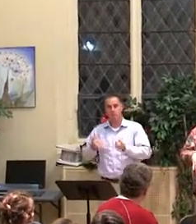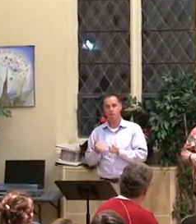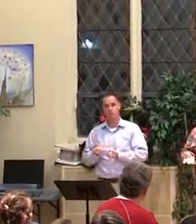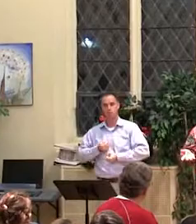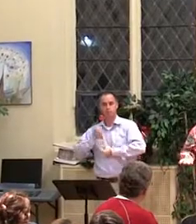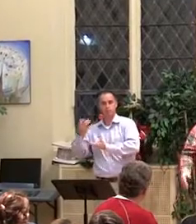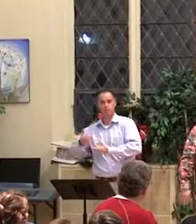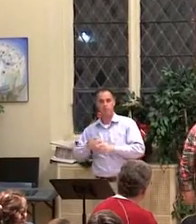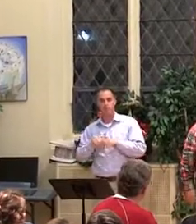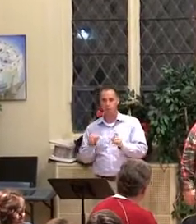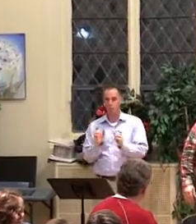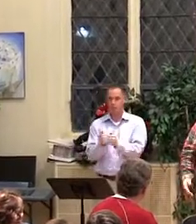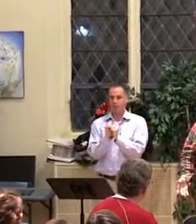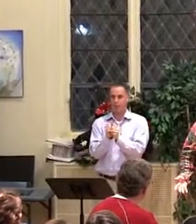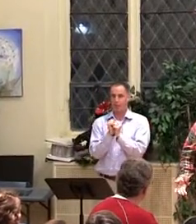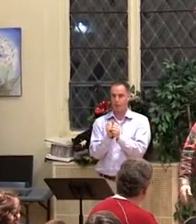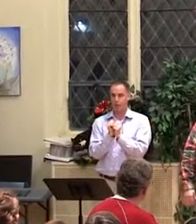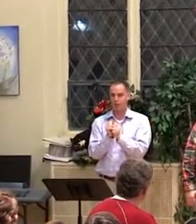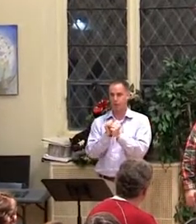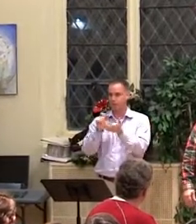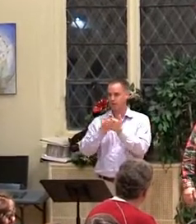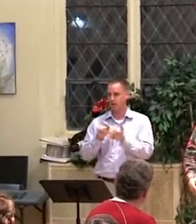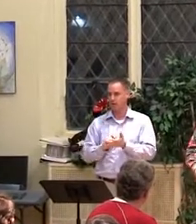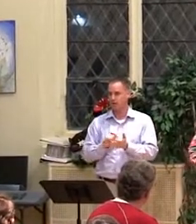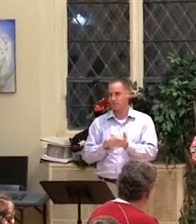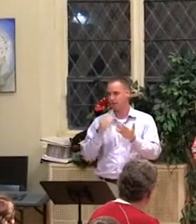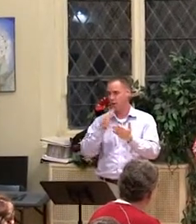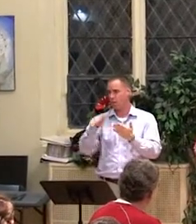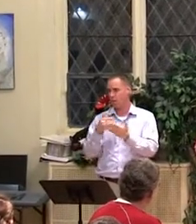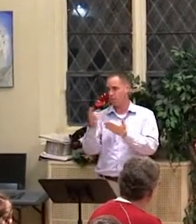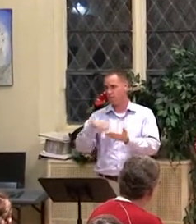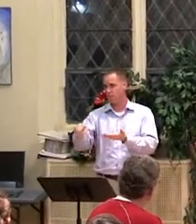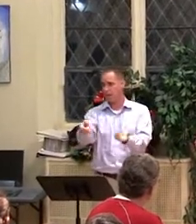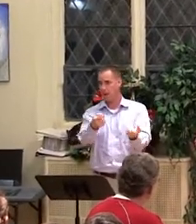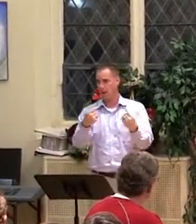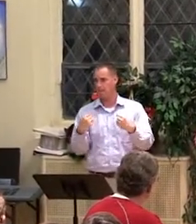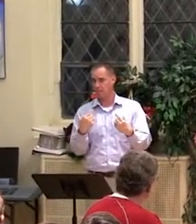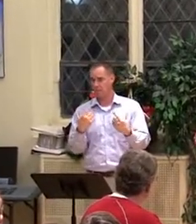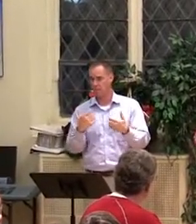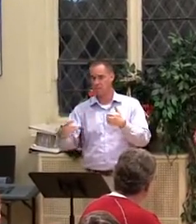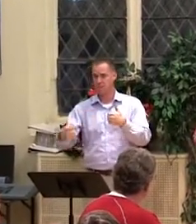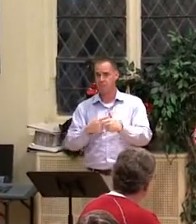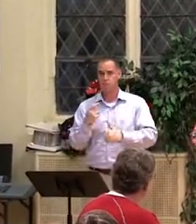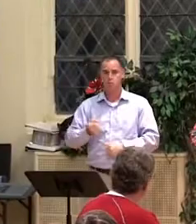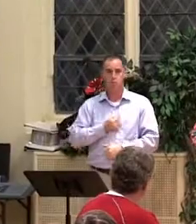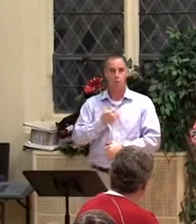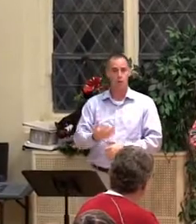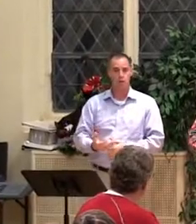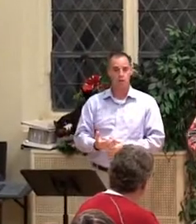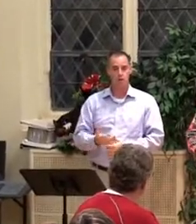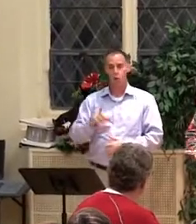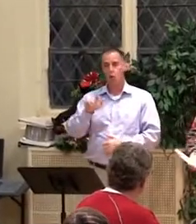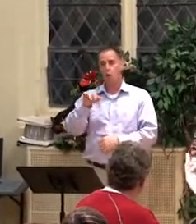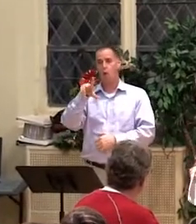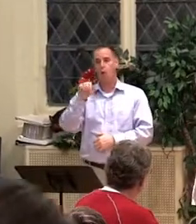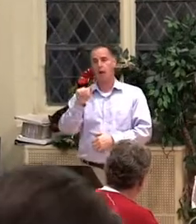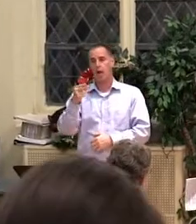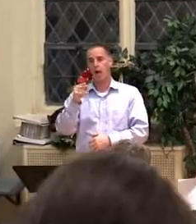happens, but this is a beautiful beginning, and I want to thank you all for being here. Our first poet is Laura Heitman.